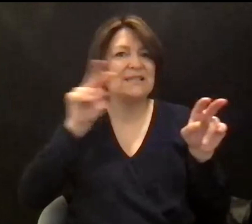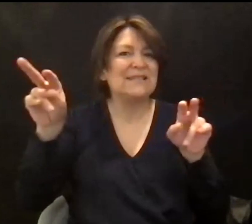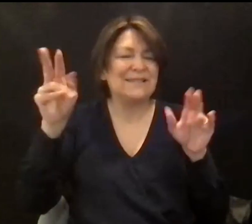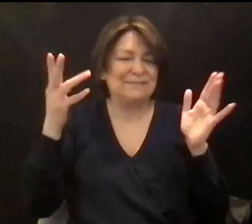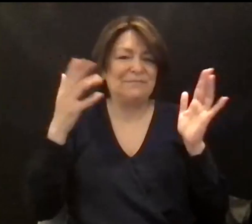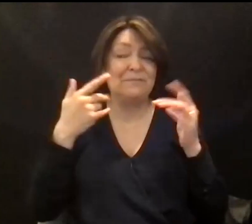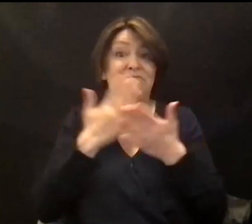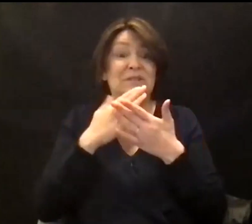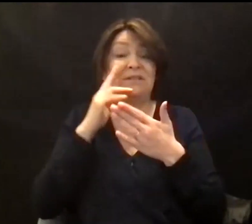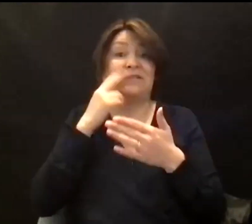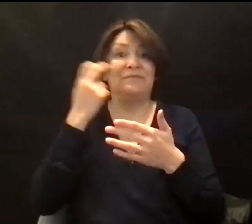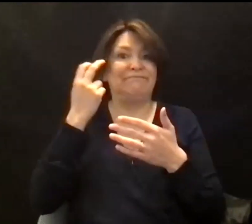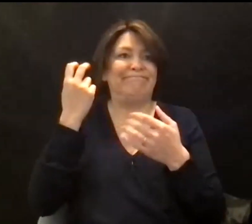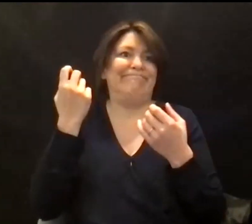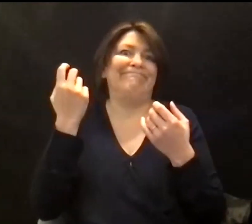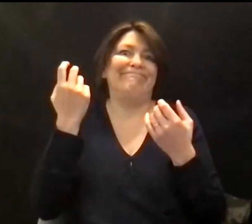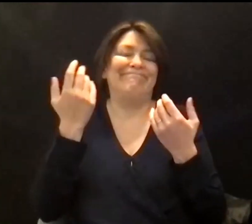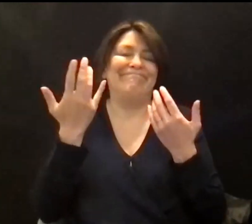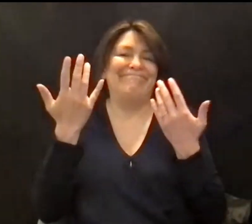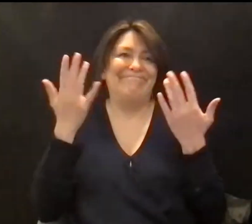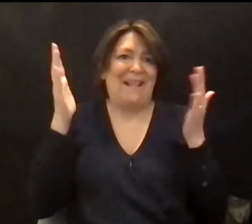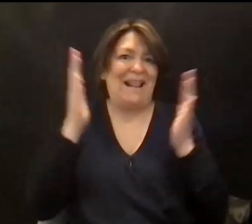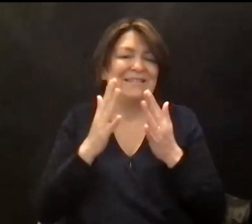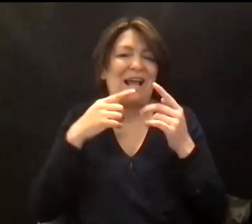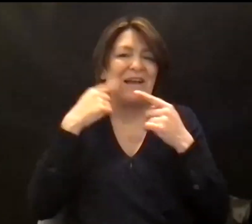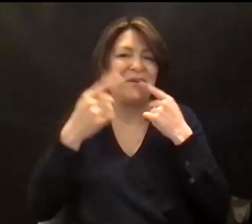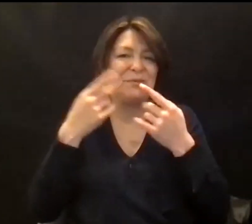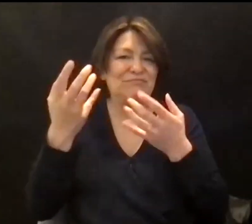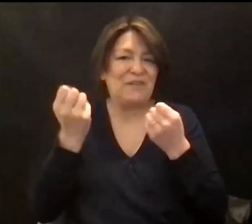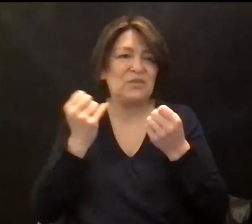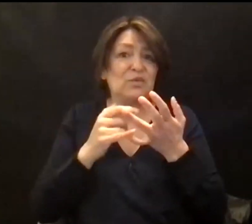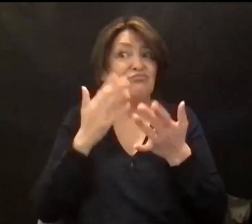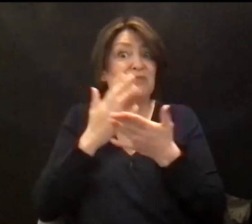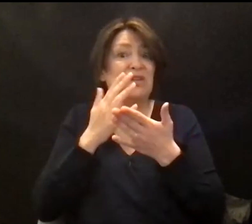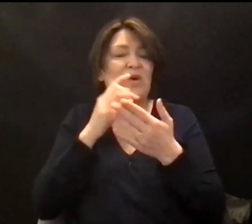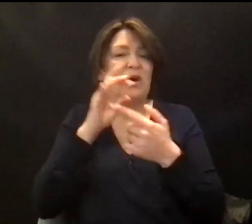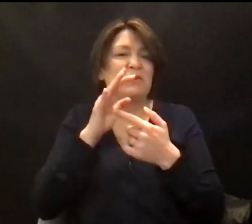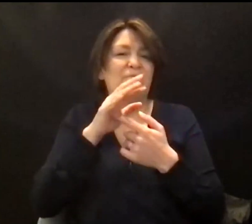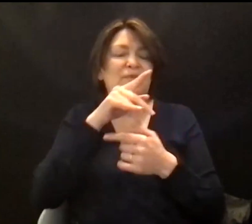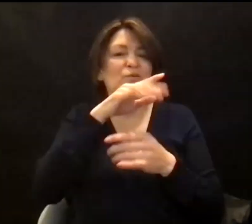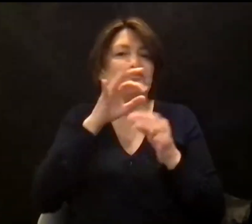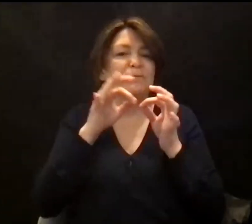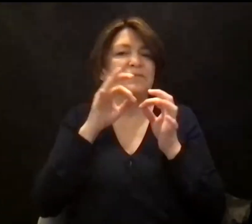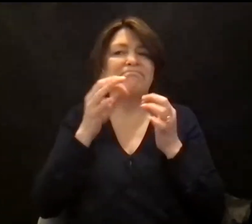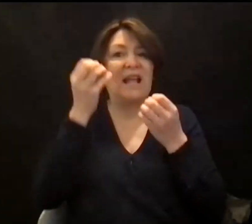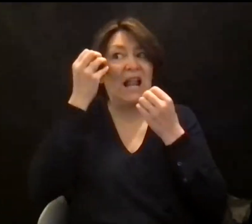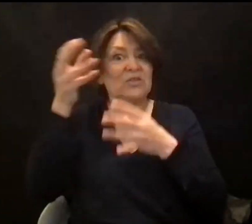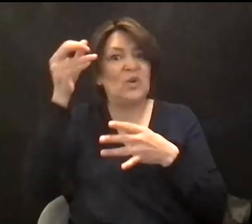where things are placed in the environment. For a deaf-blind person, we have way less access to that information. So it's important that